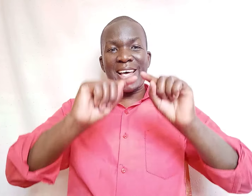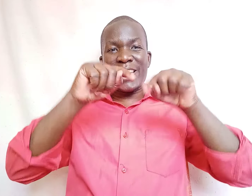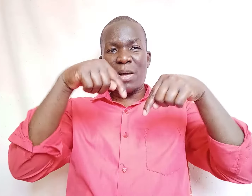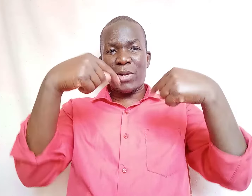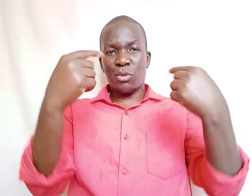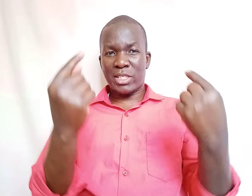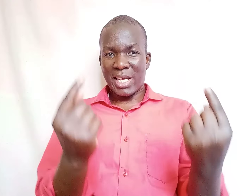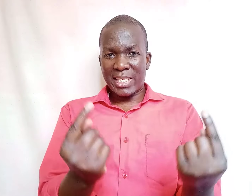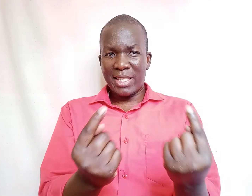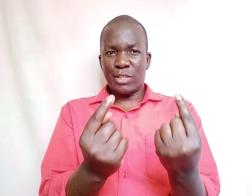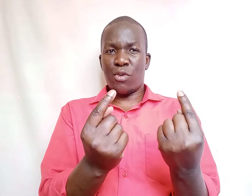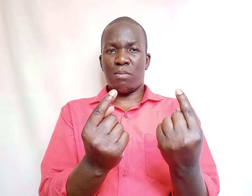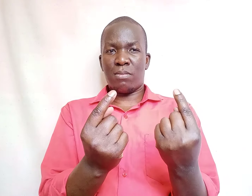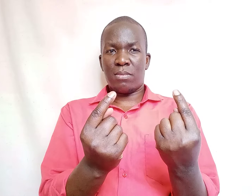Another interpreter will start in this form.